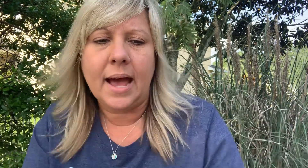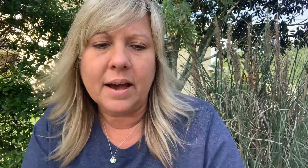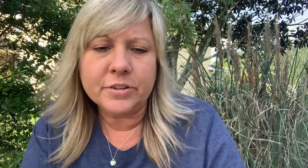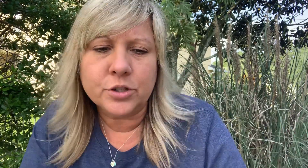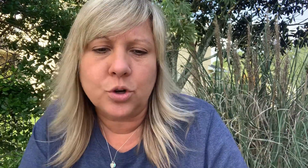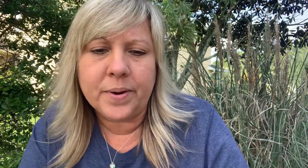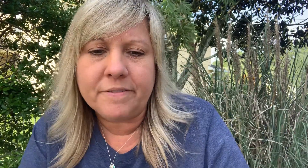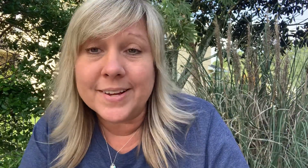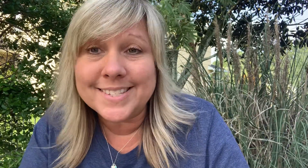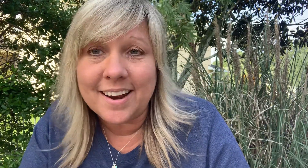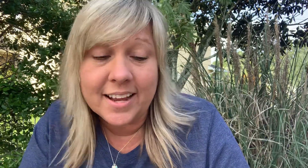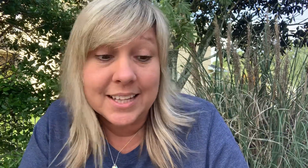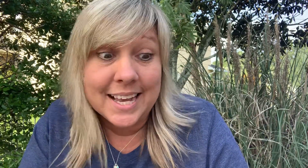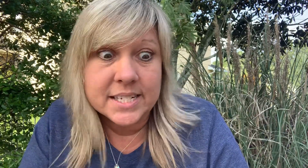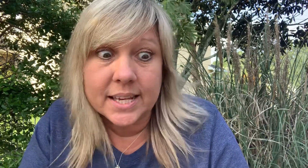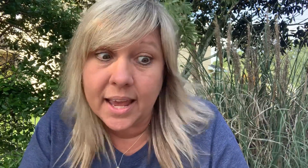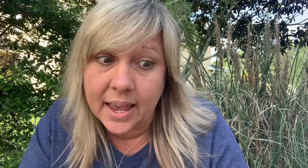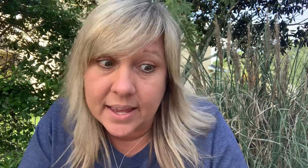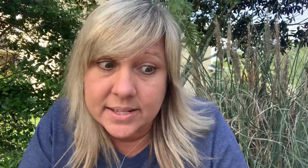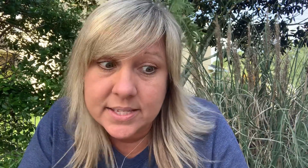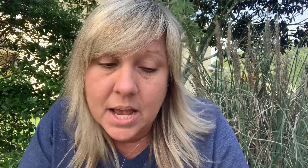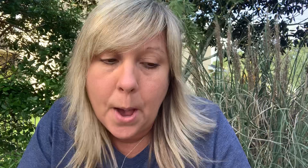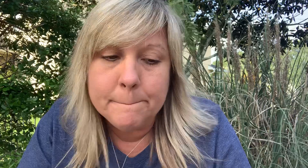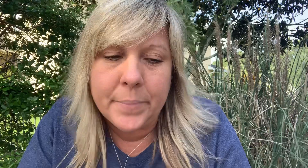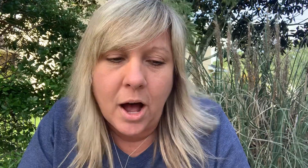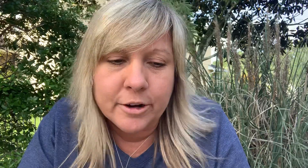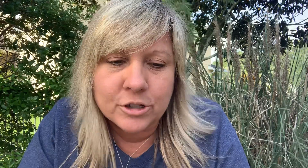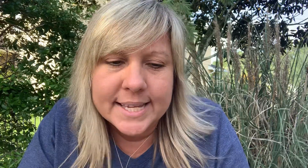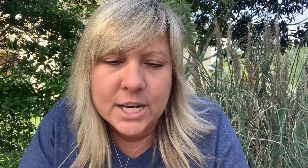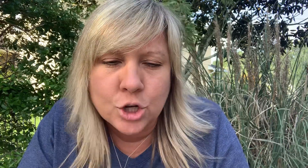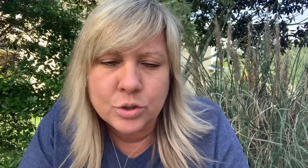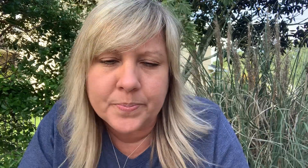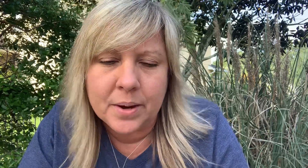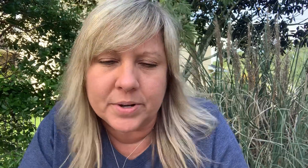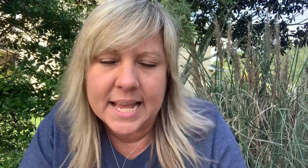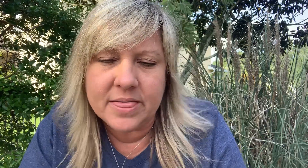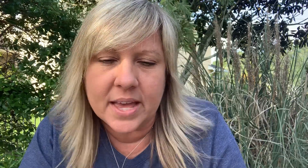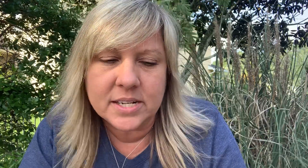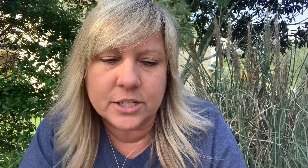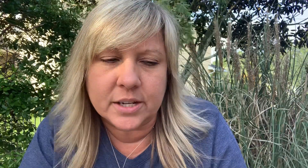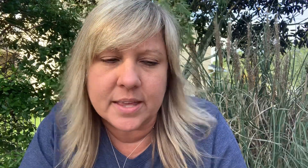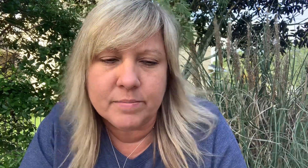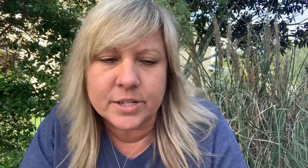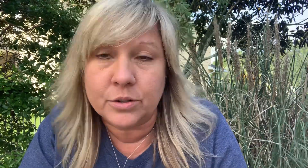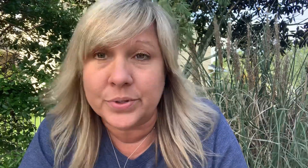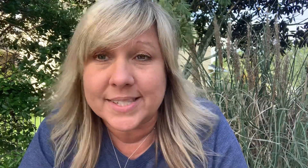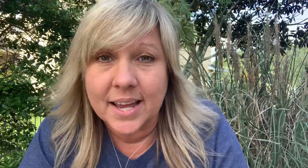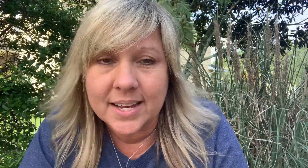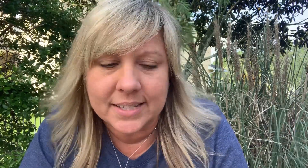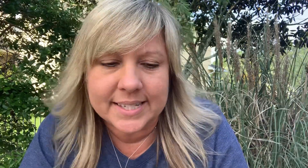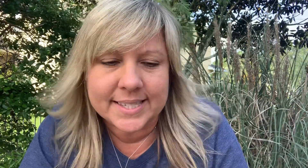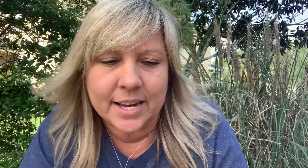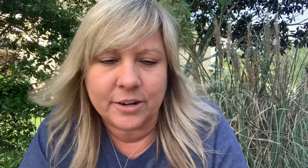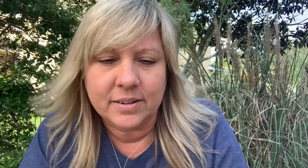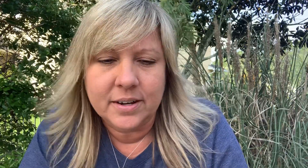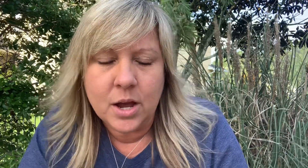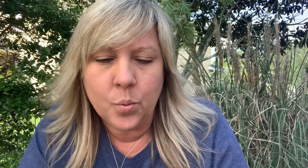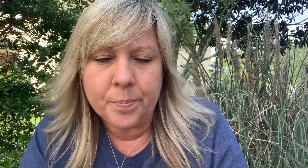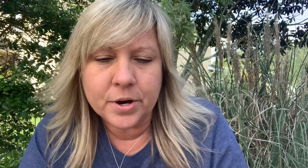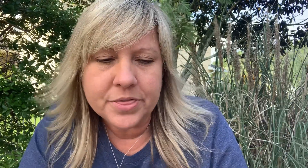After school, my friends and I collected cans, bottles, and newspapers and then took them to the recycling center. We put the